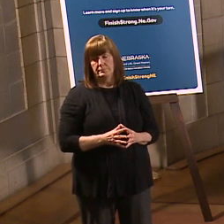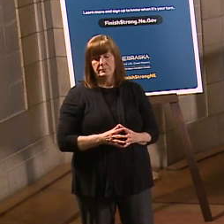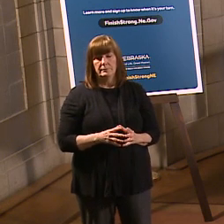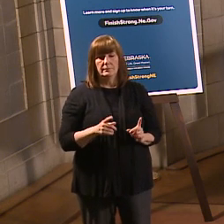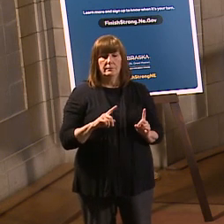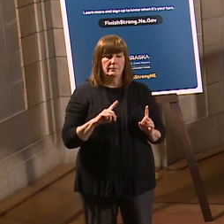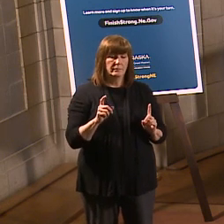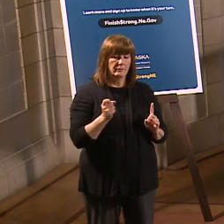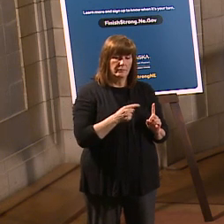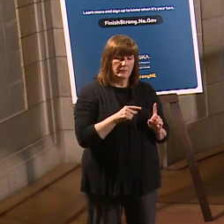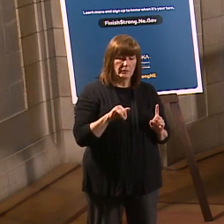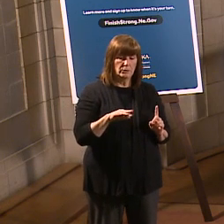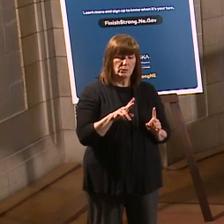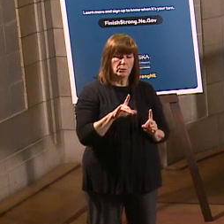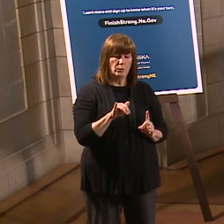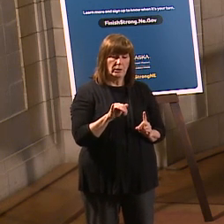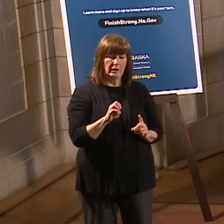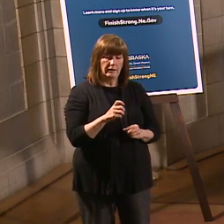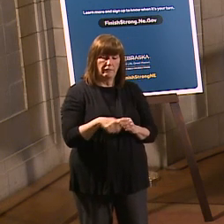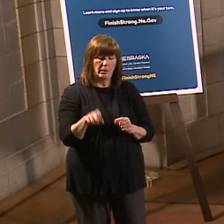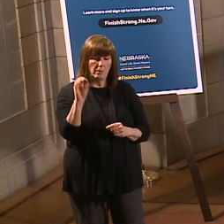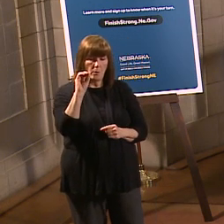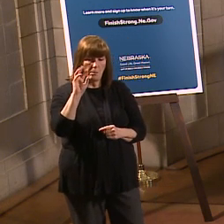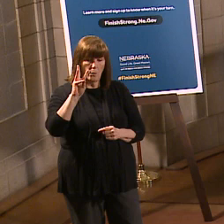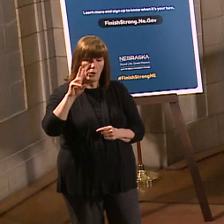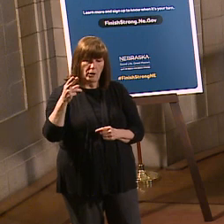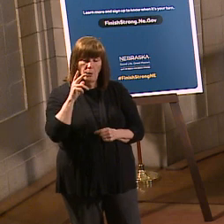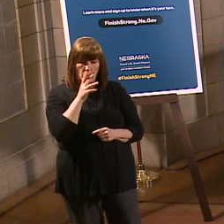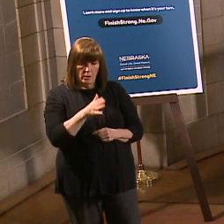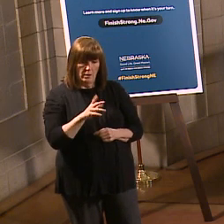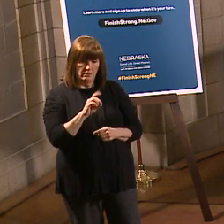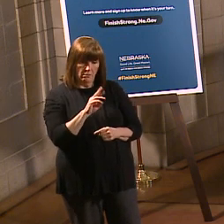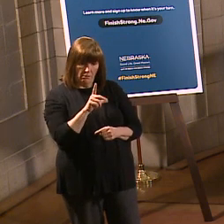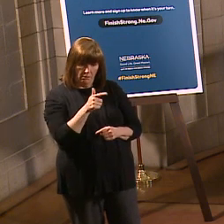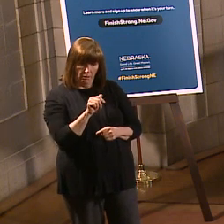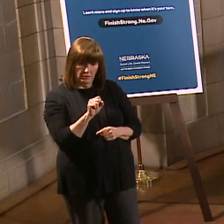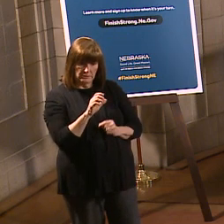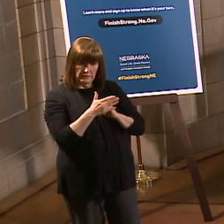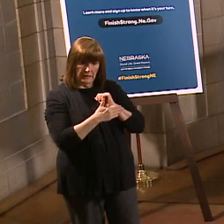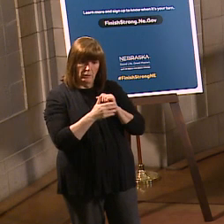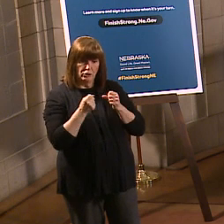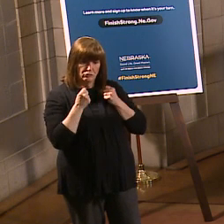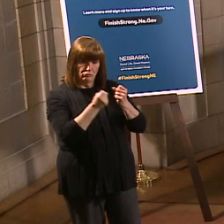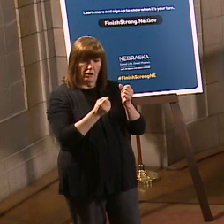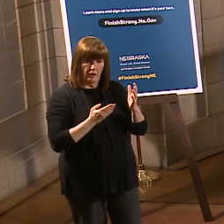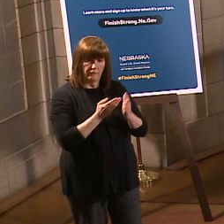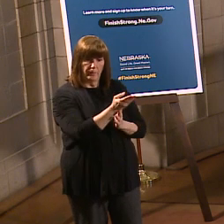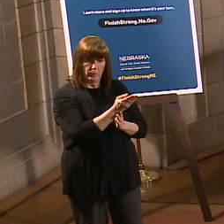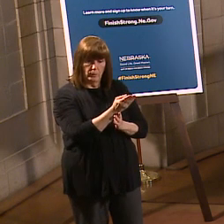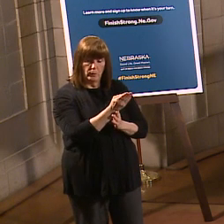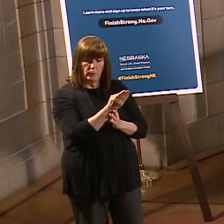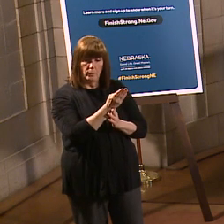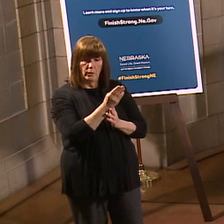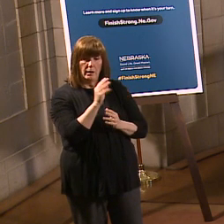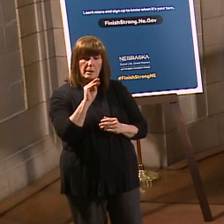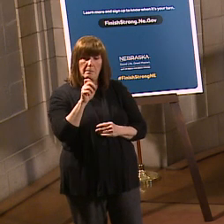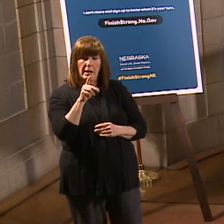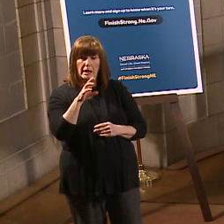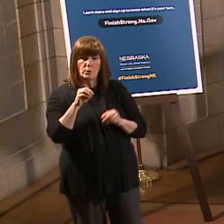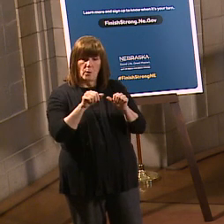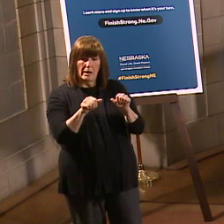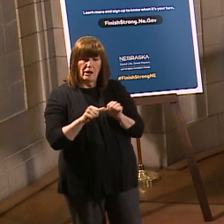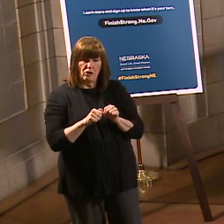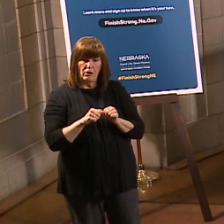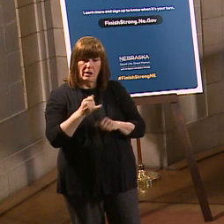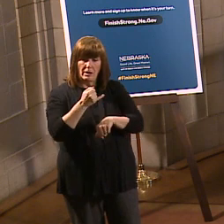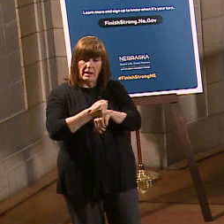So Julie Anderson of the Omaha World Herald wants to know, will Douglas County be getting a drive-through site at the metro area campus? And the answer is